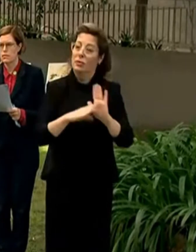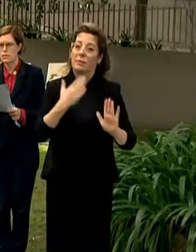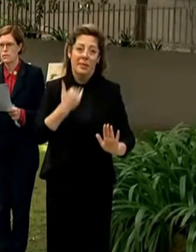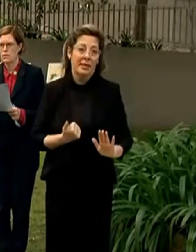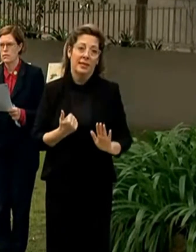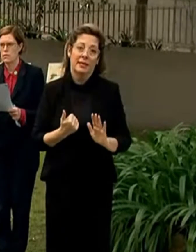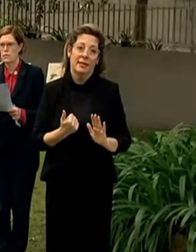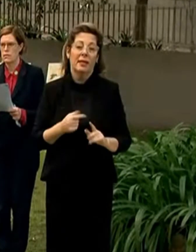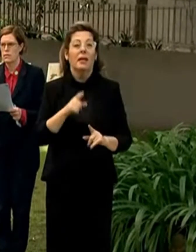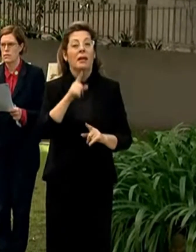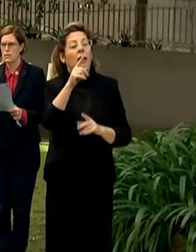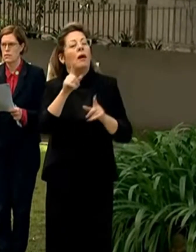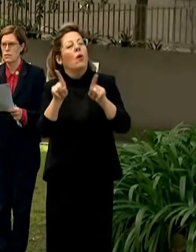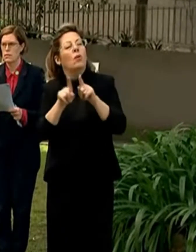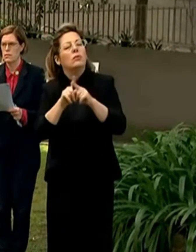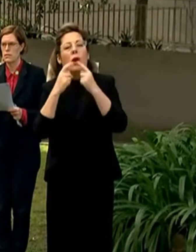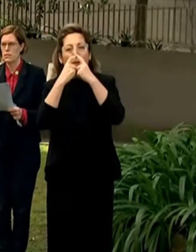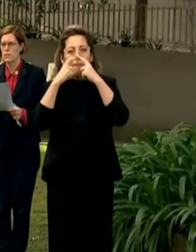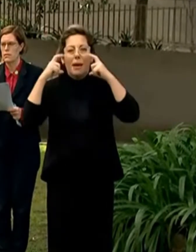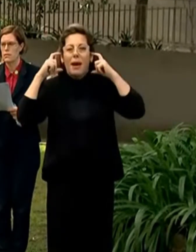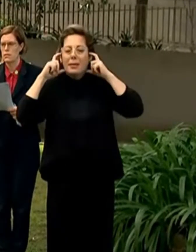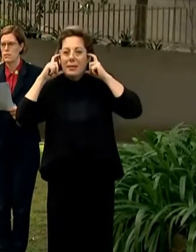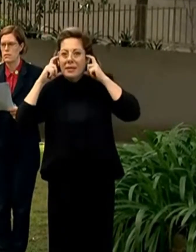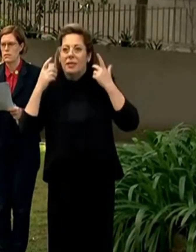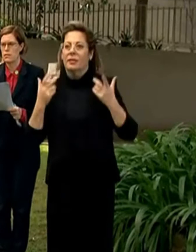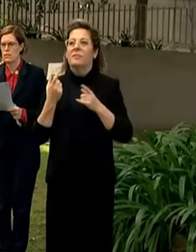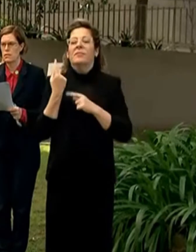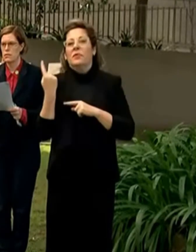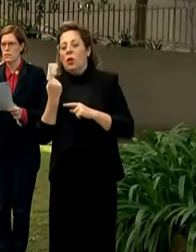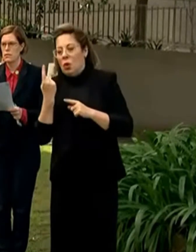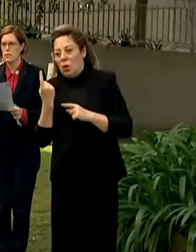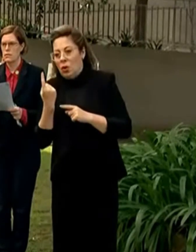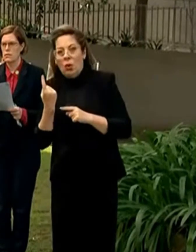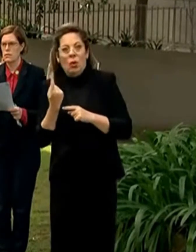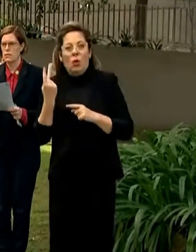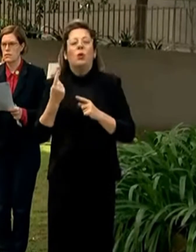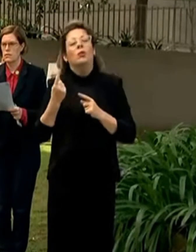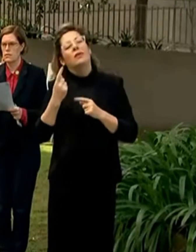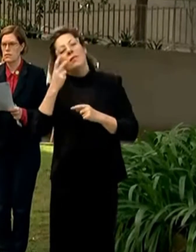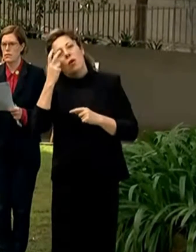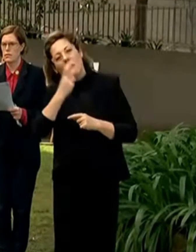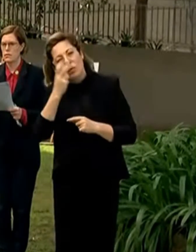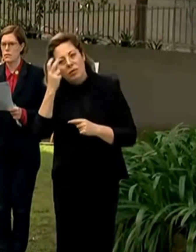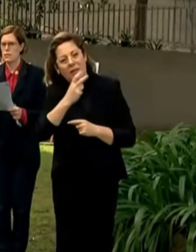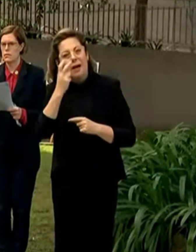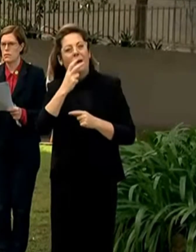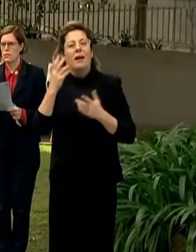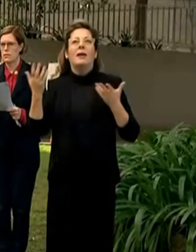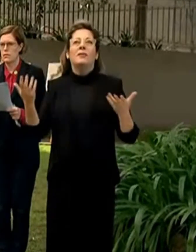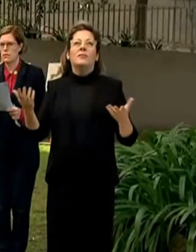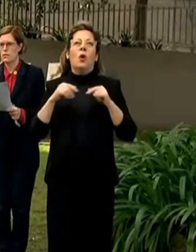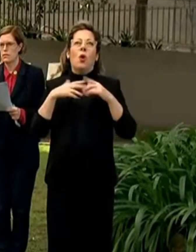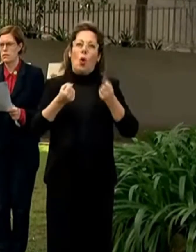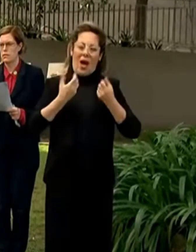also say, in terms of mask wearing, obviously those most vulnerable should consider wearing a mask at all times. If you're of a particular age group or have